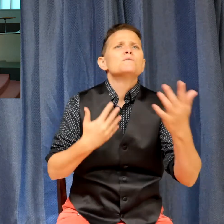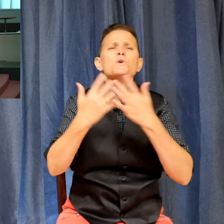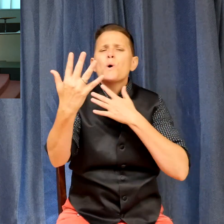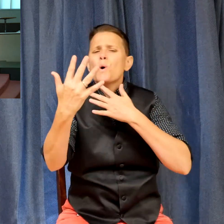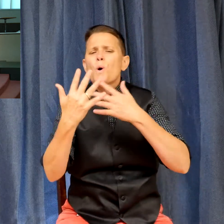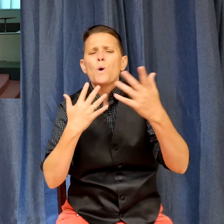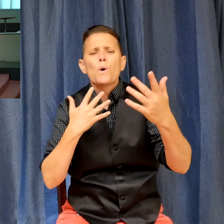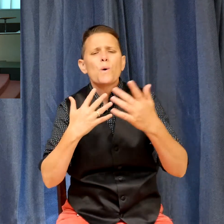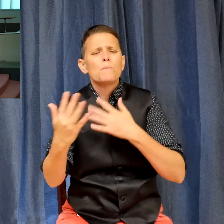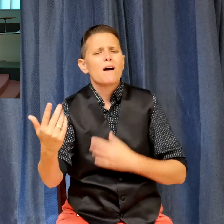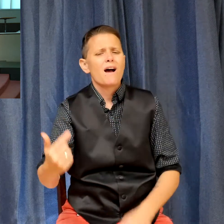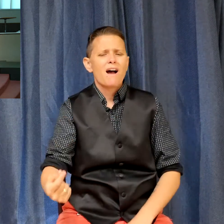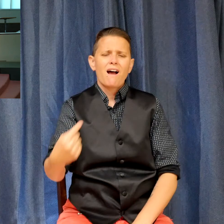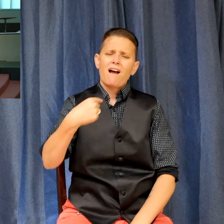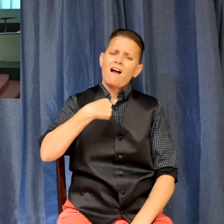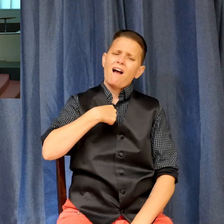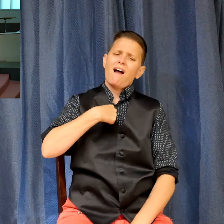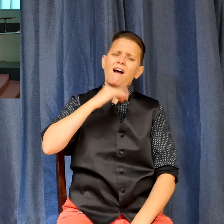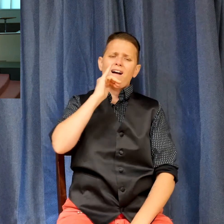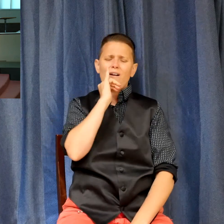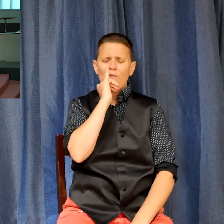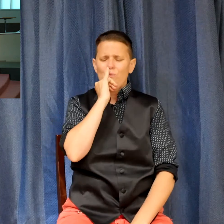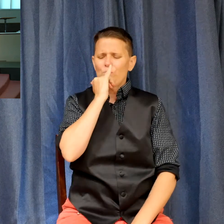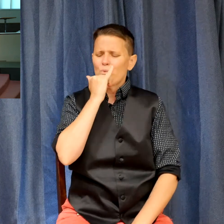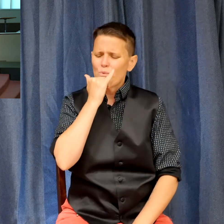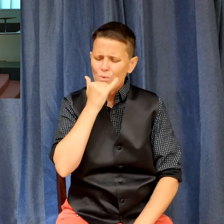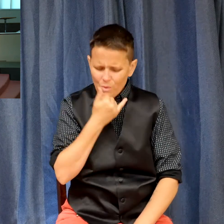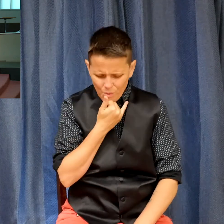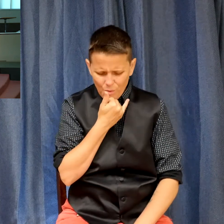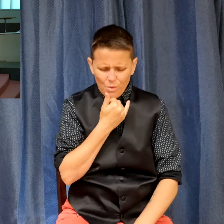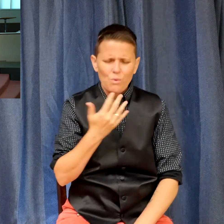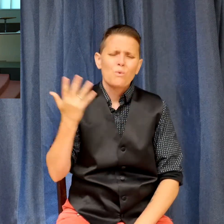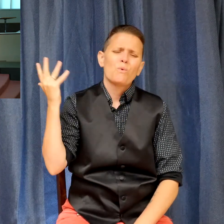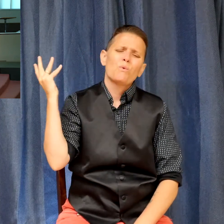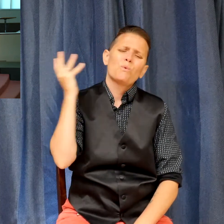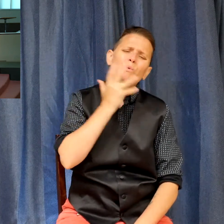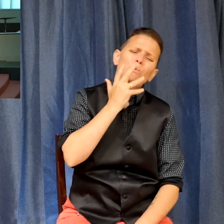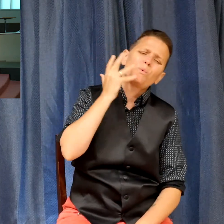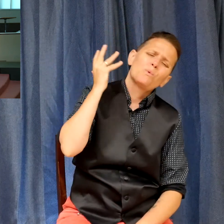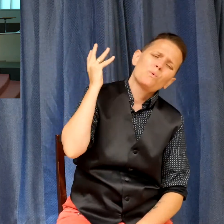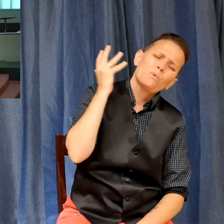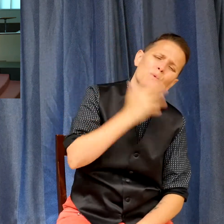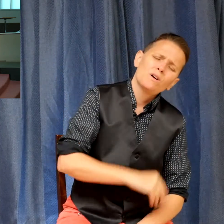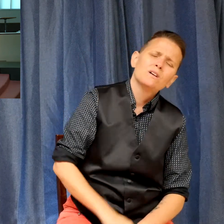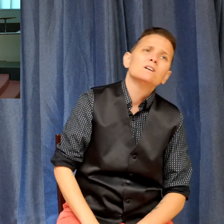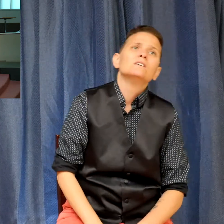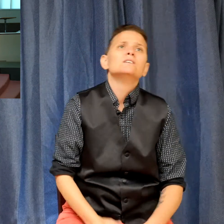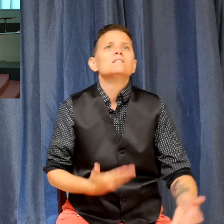in spite of all I've done, oh,